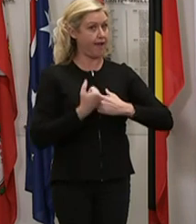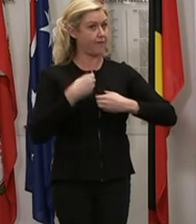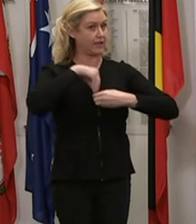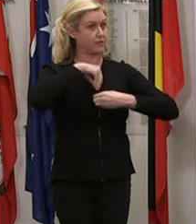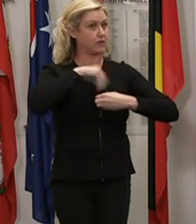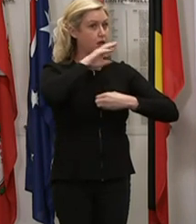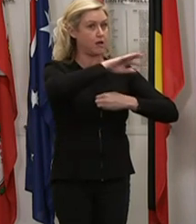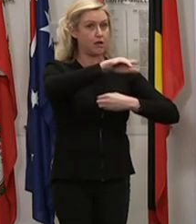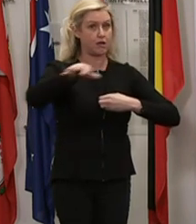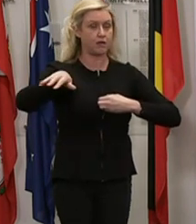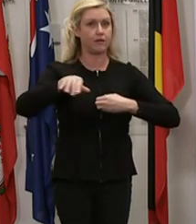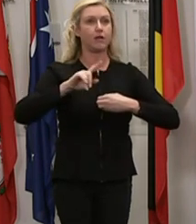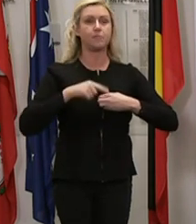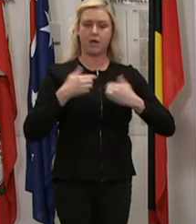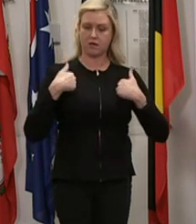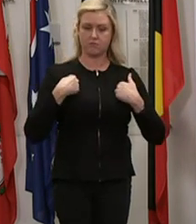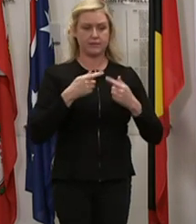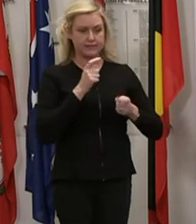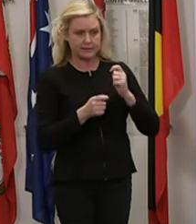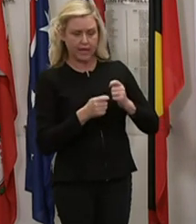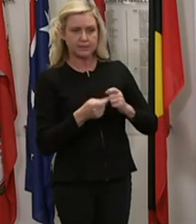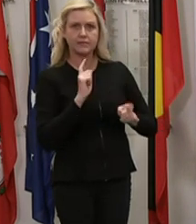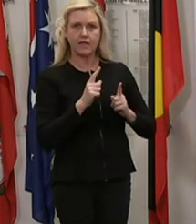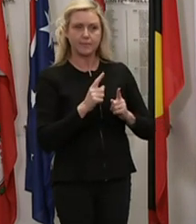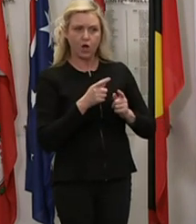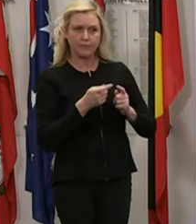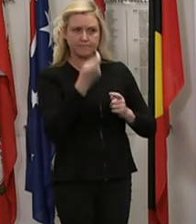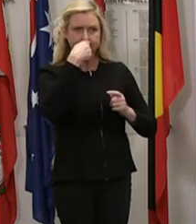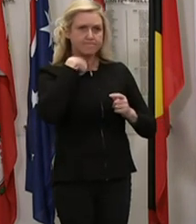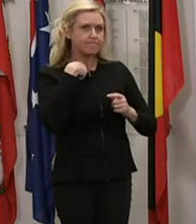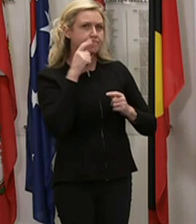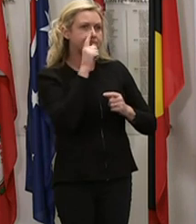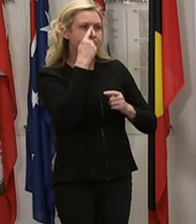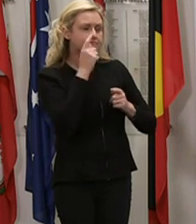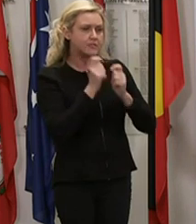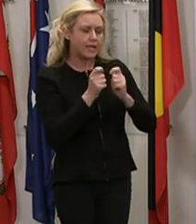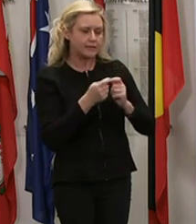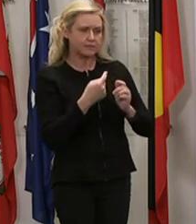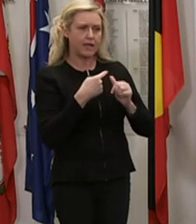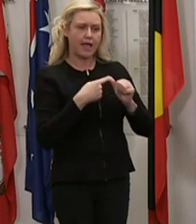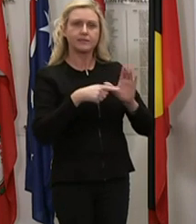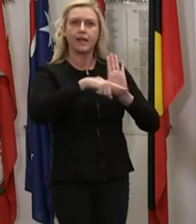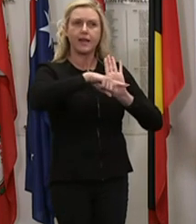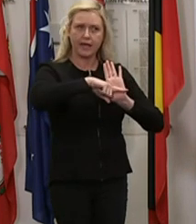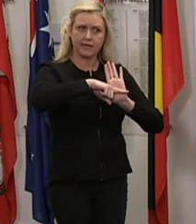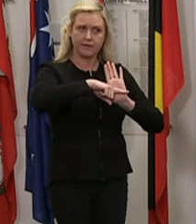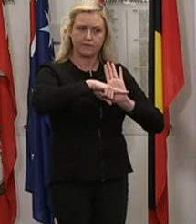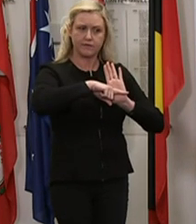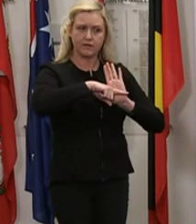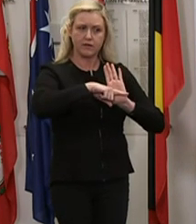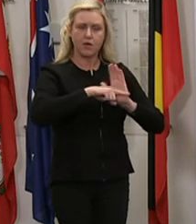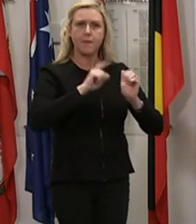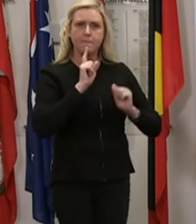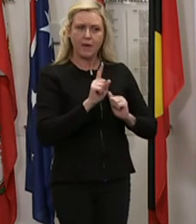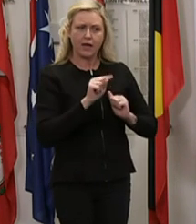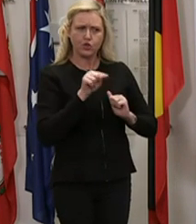it doesn't, even if those tests come back negative on individuals, if you've been exposed to COVID in those settings and we've asked you to